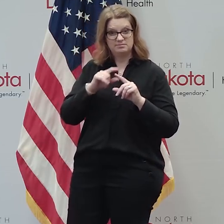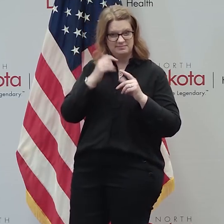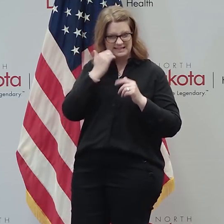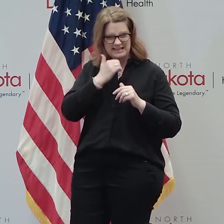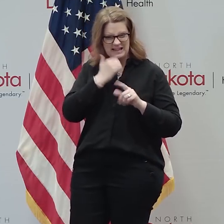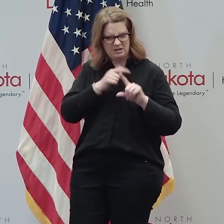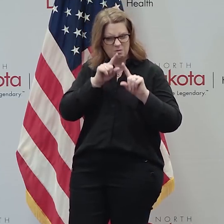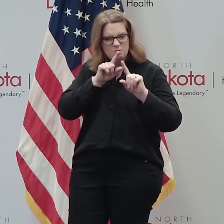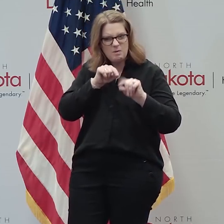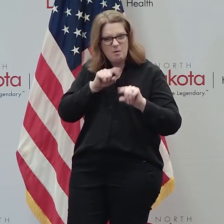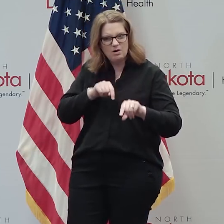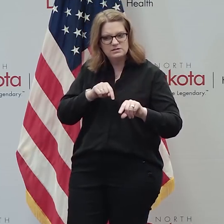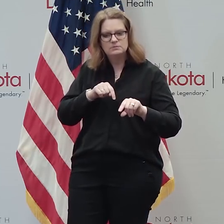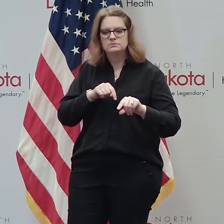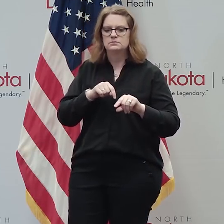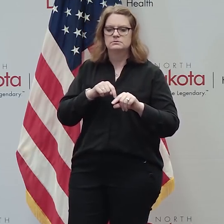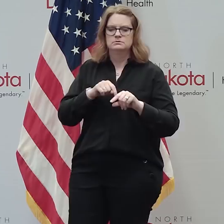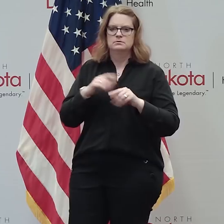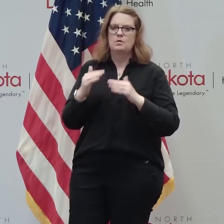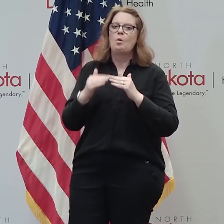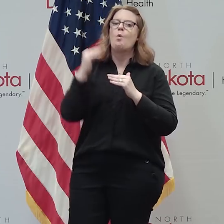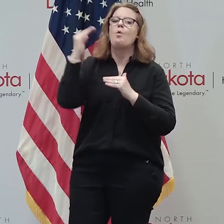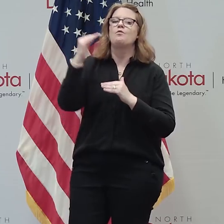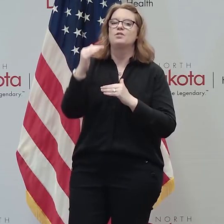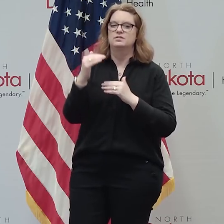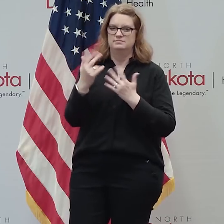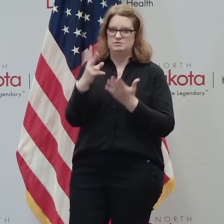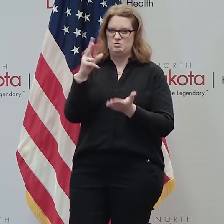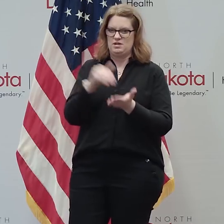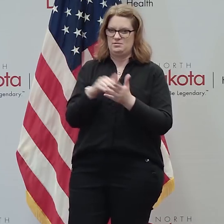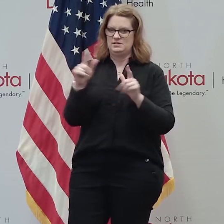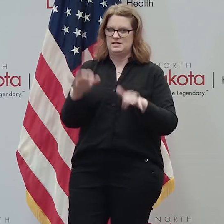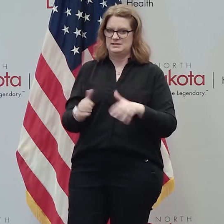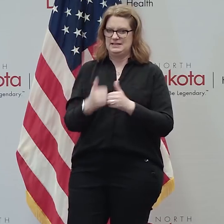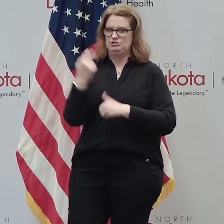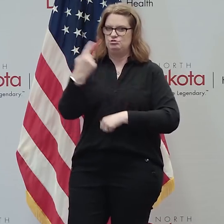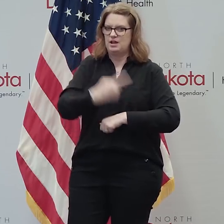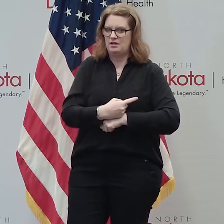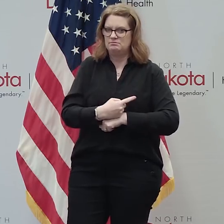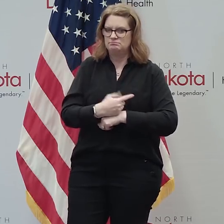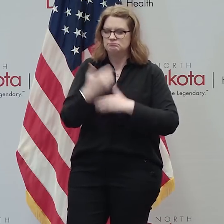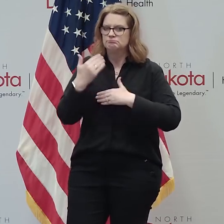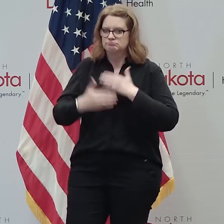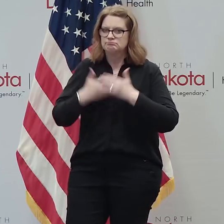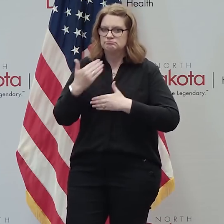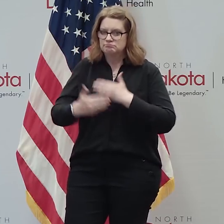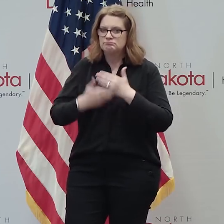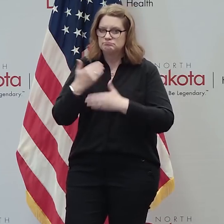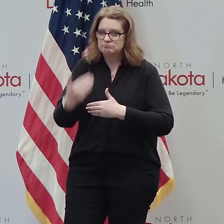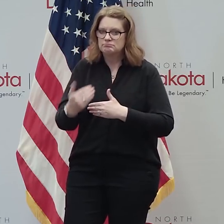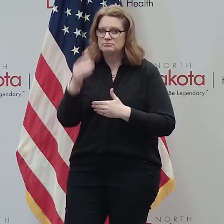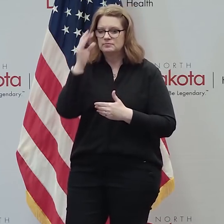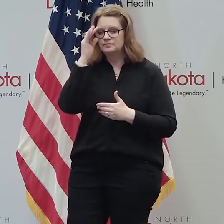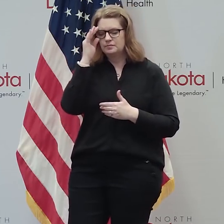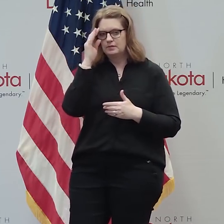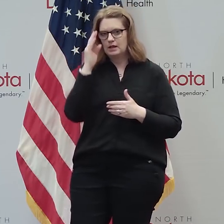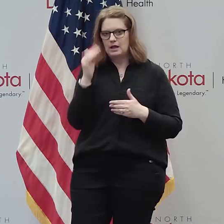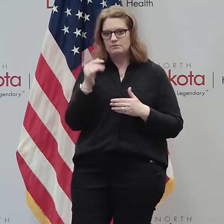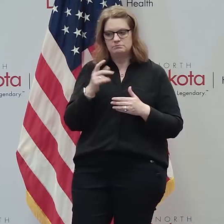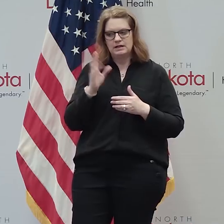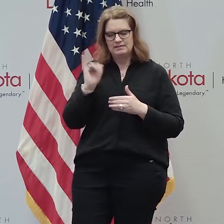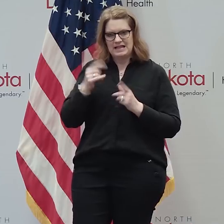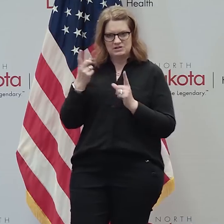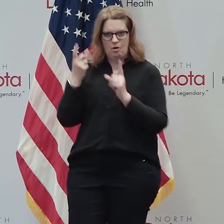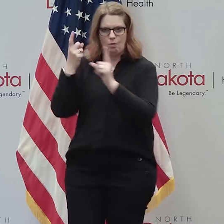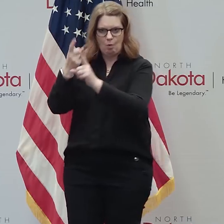we've now been able to top over 2,000 tests a day on many days, and continue to move in that direction